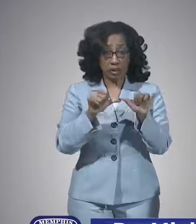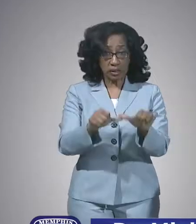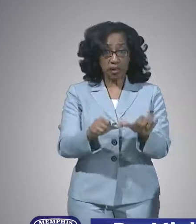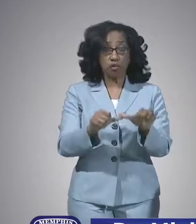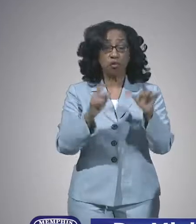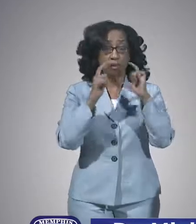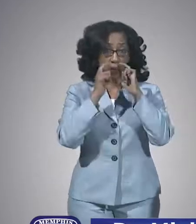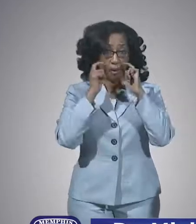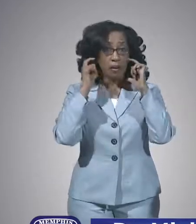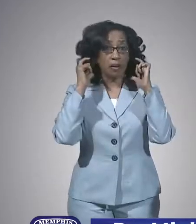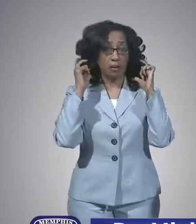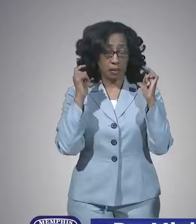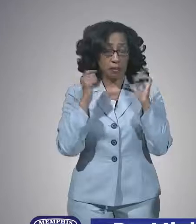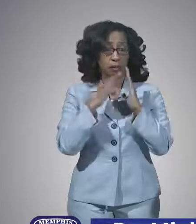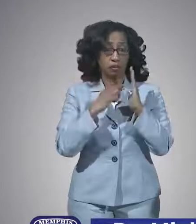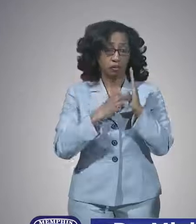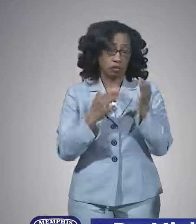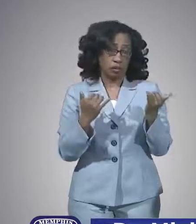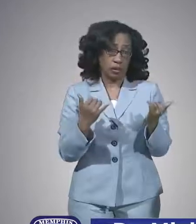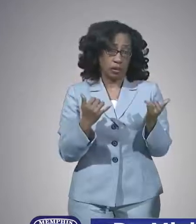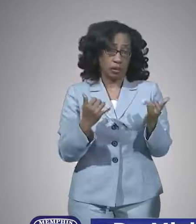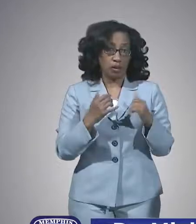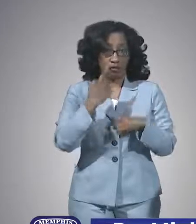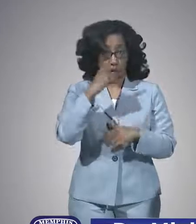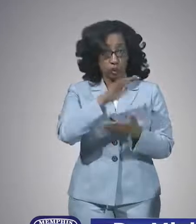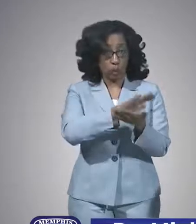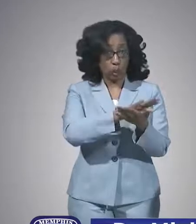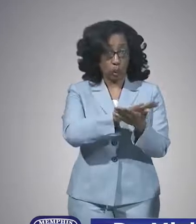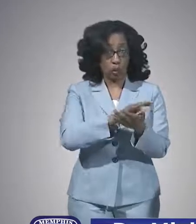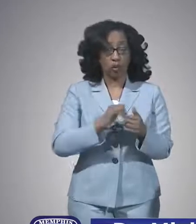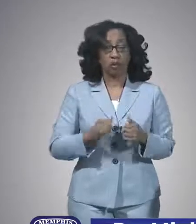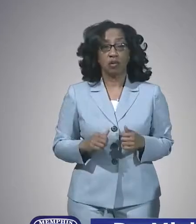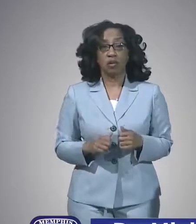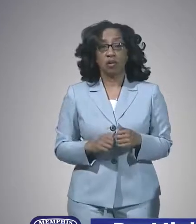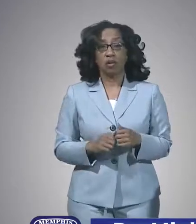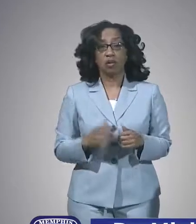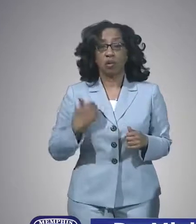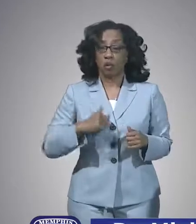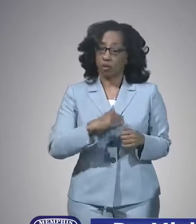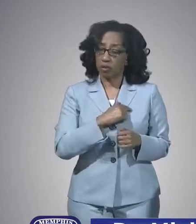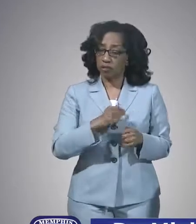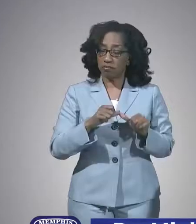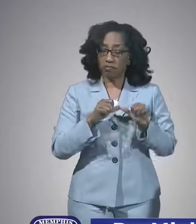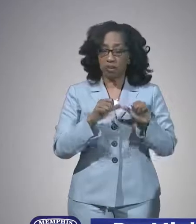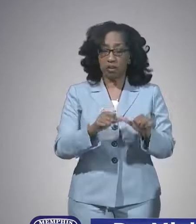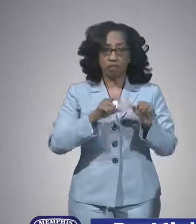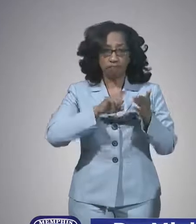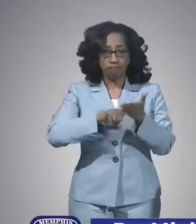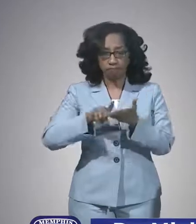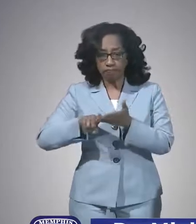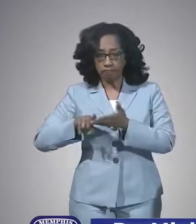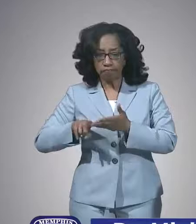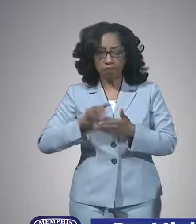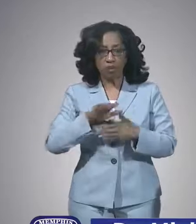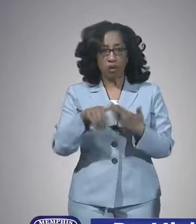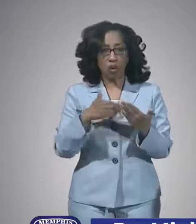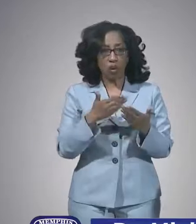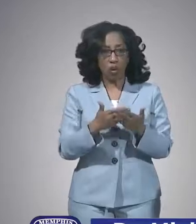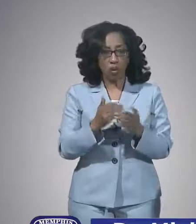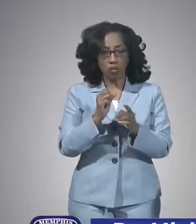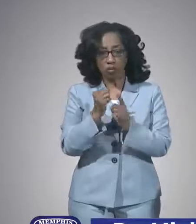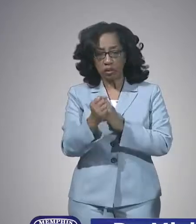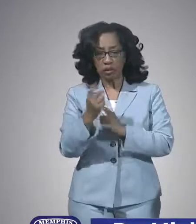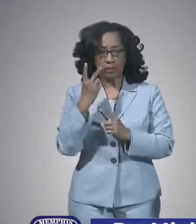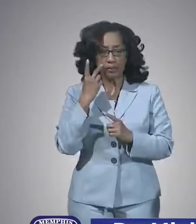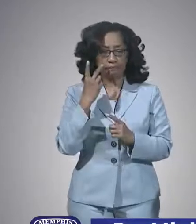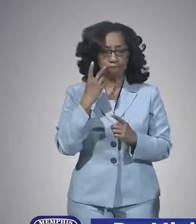mask mandate as it regards schools. And so we continue to investigate all cases where that